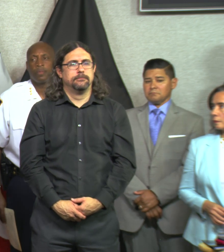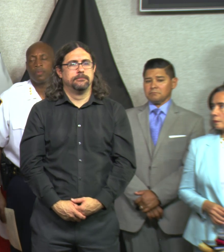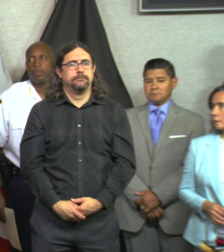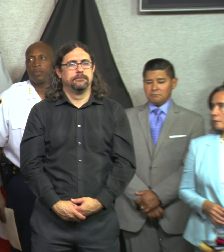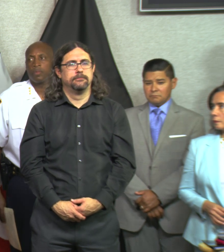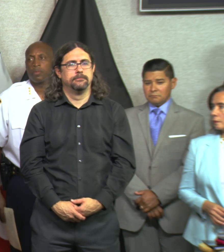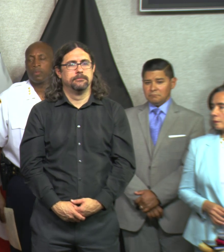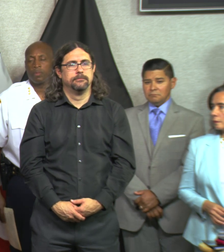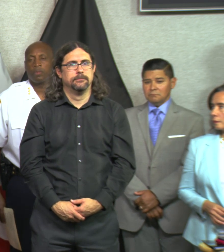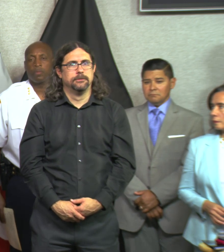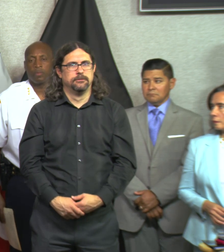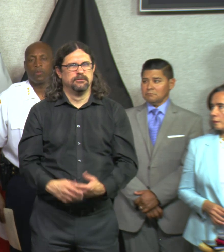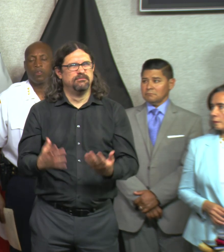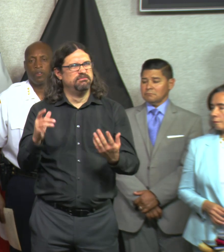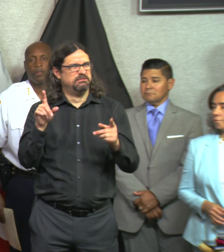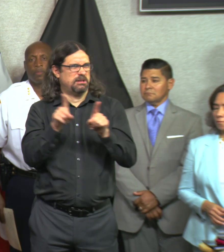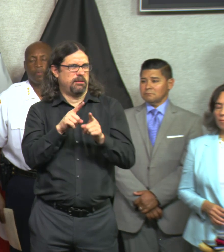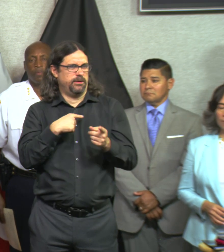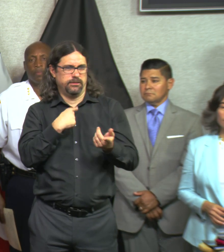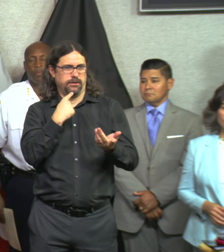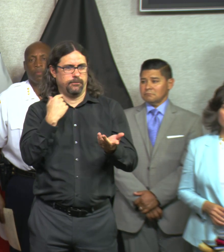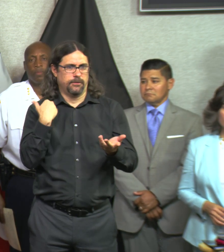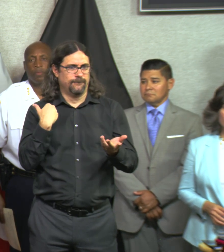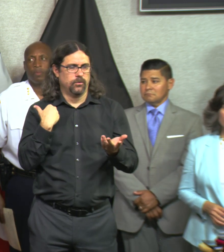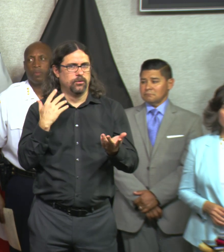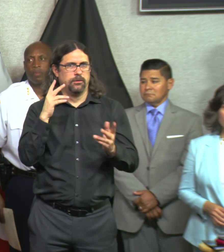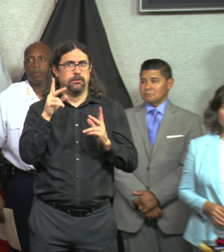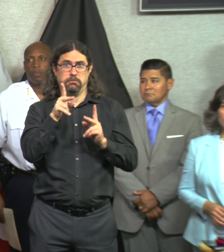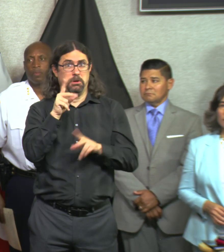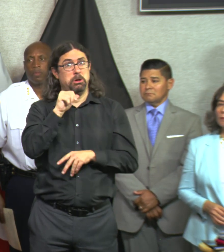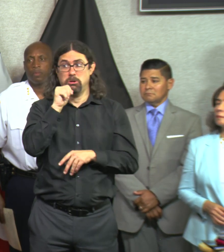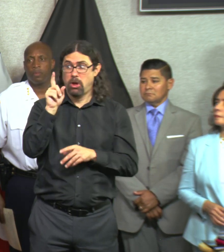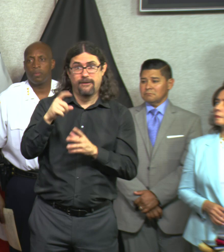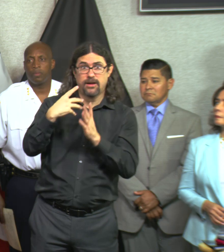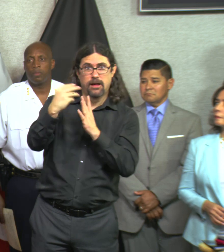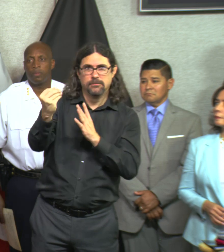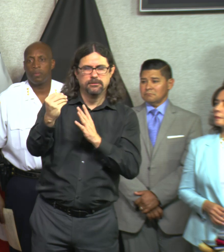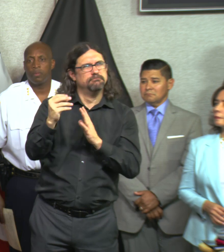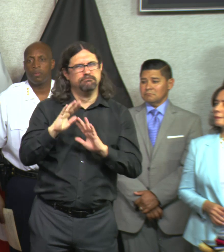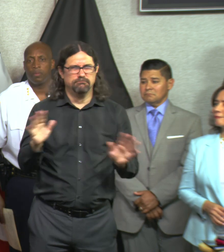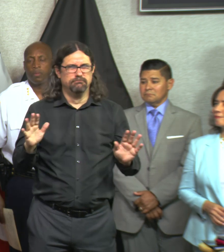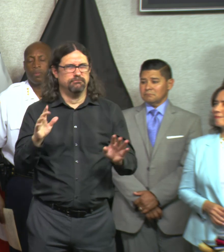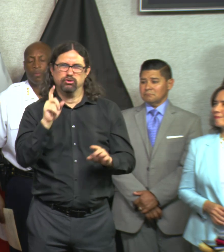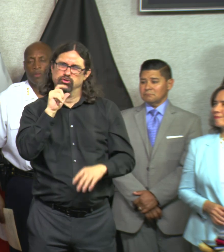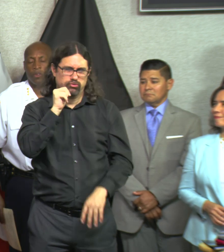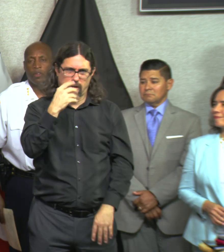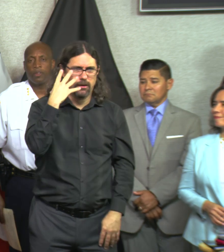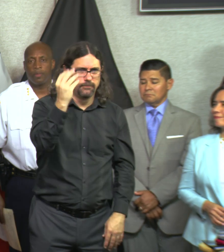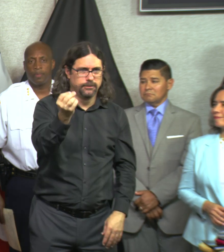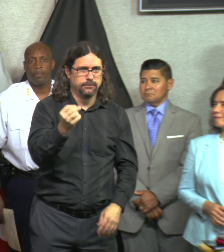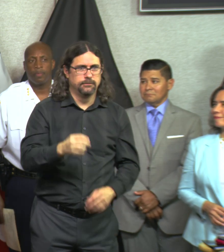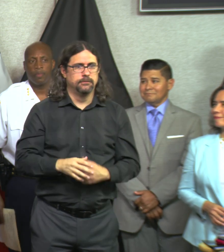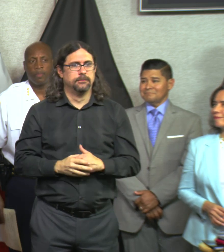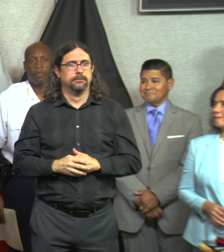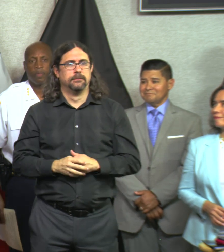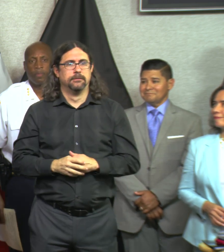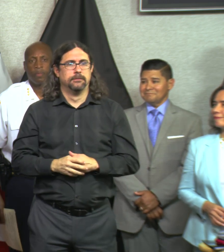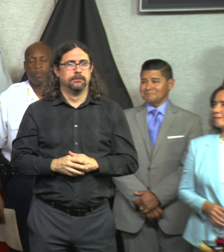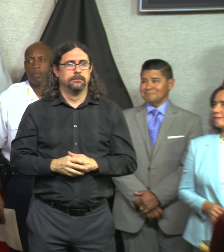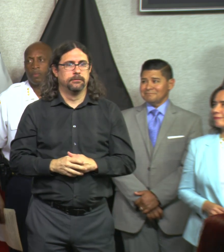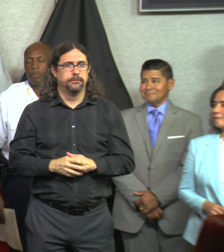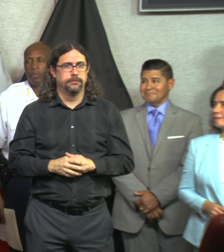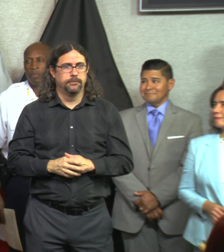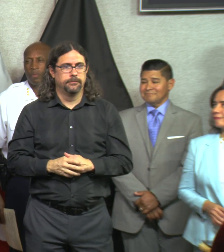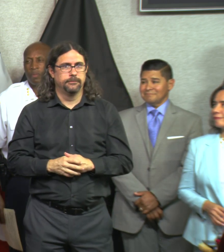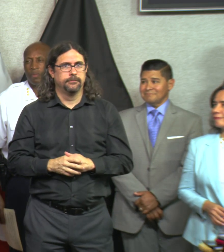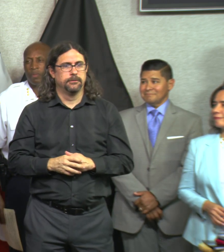go outside if they don't have to. So don't travel if you don't have to. Don't walk if you don't have to. Don't take the bus. Don't take the subway. Subway